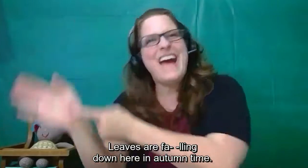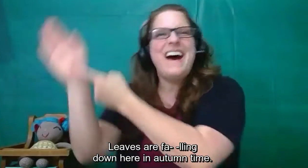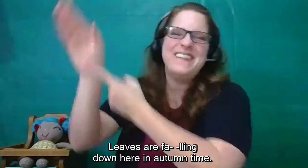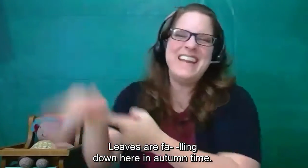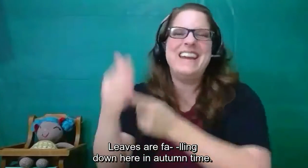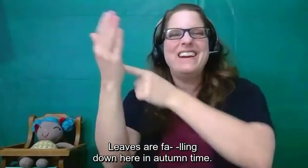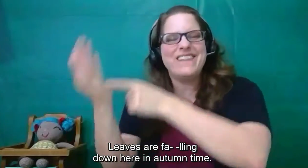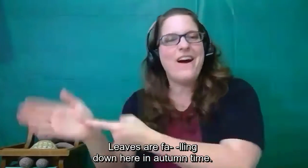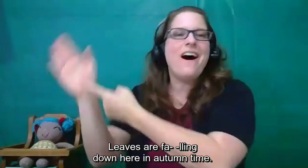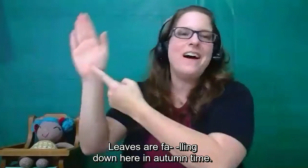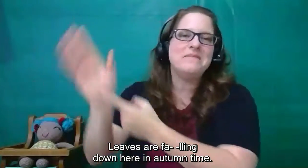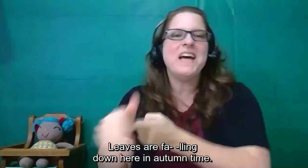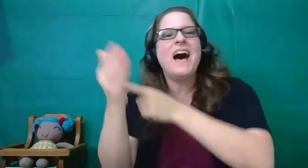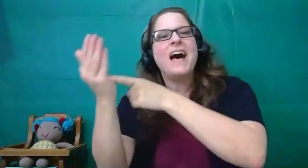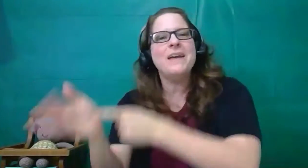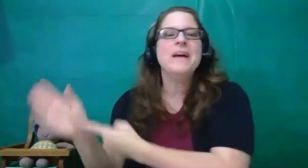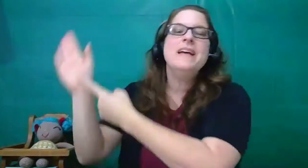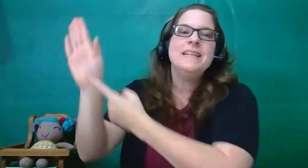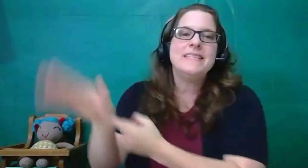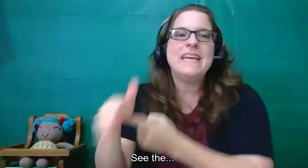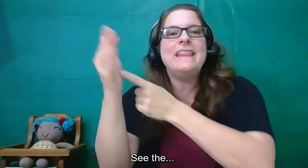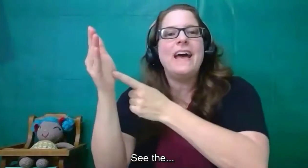down here in autumn time. See the